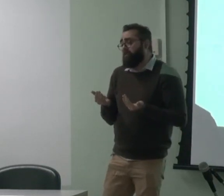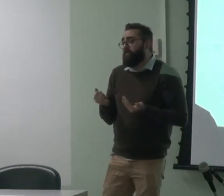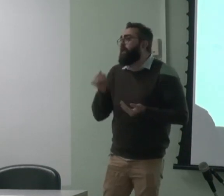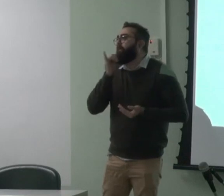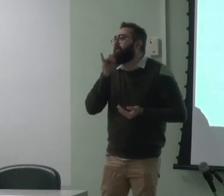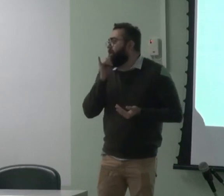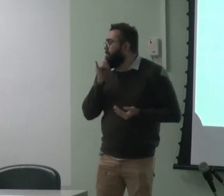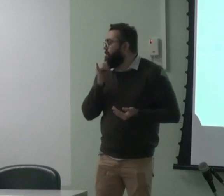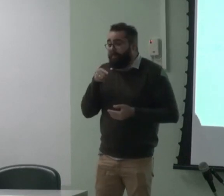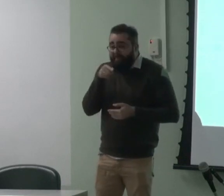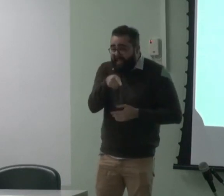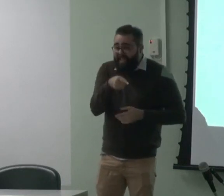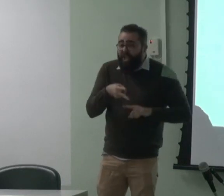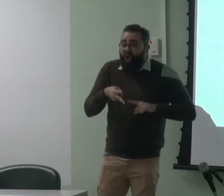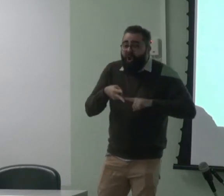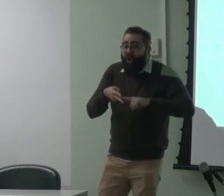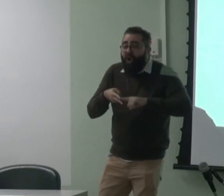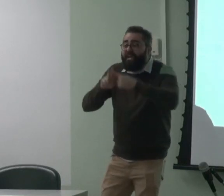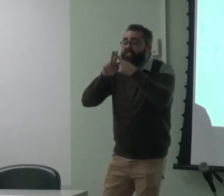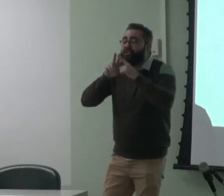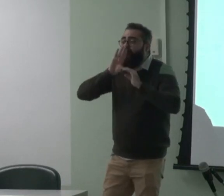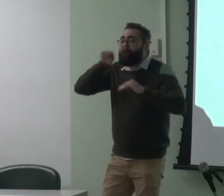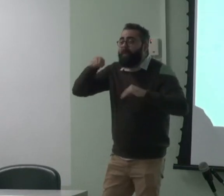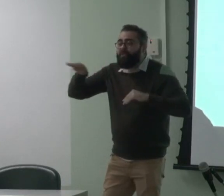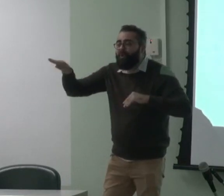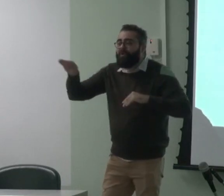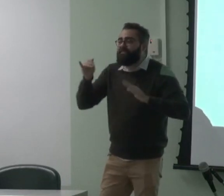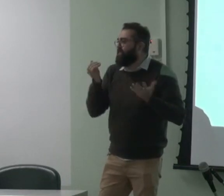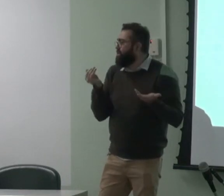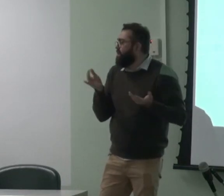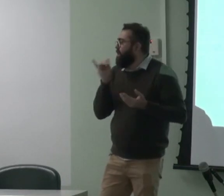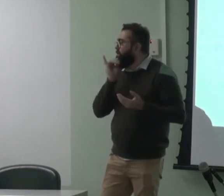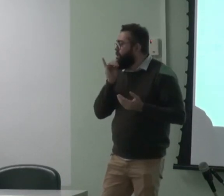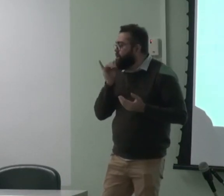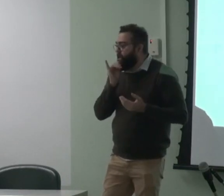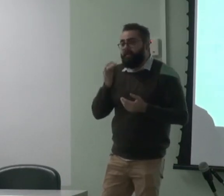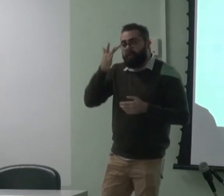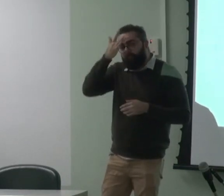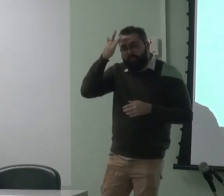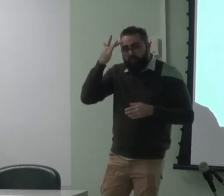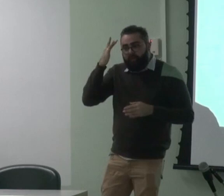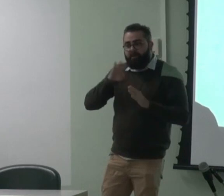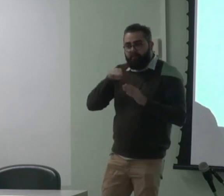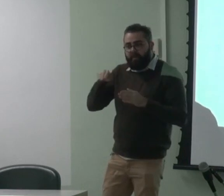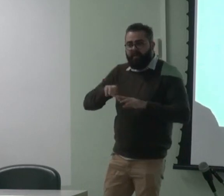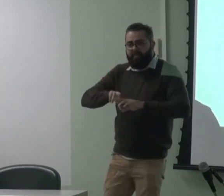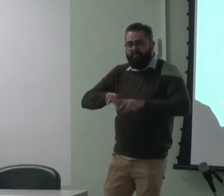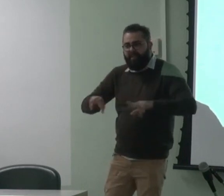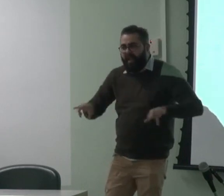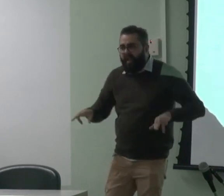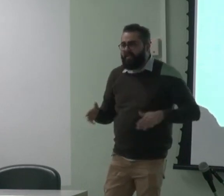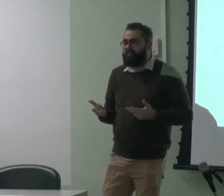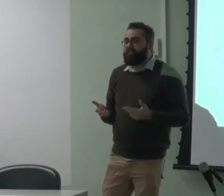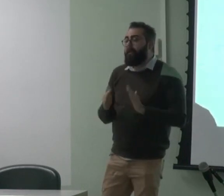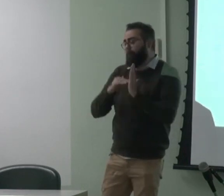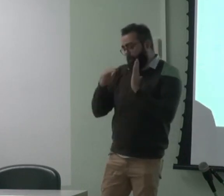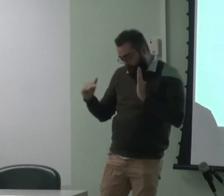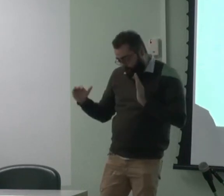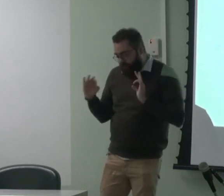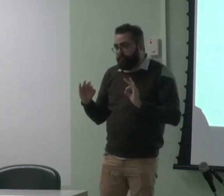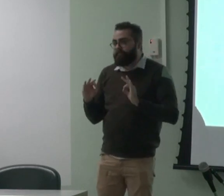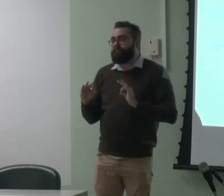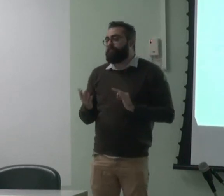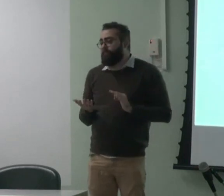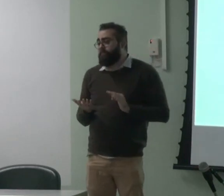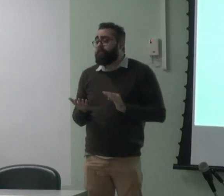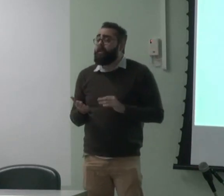pronunciations of that tool. I usually say UDA pages because I heard the author of the tool saying it that way. And yeah, that's